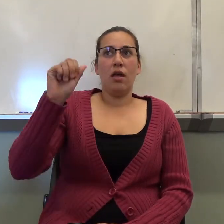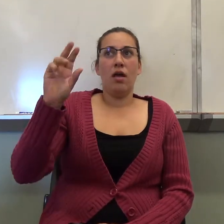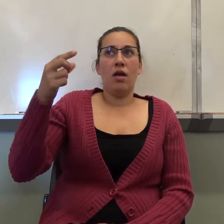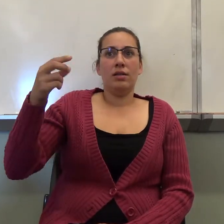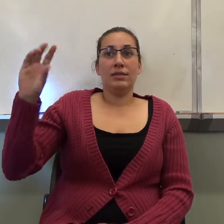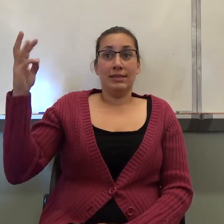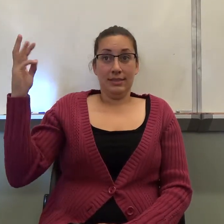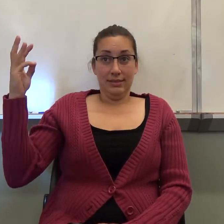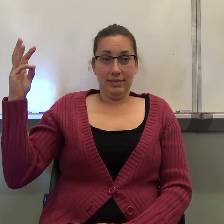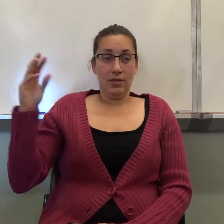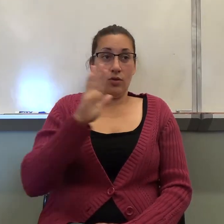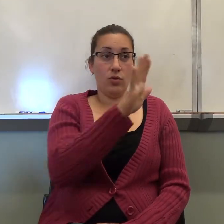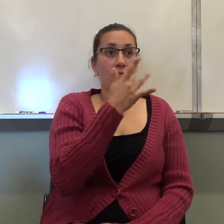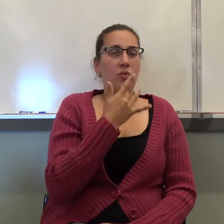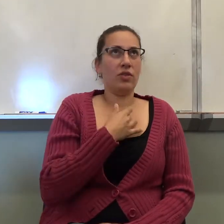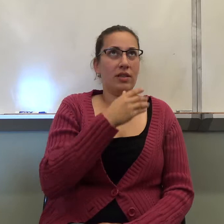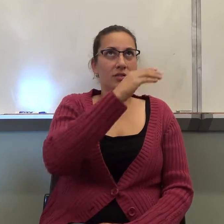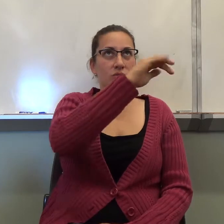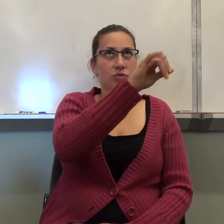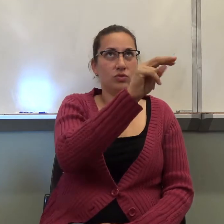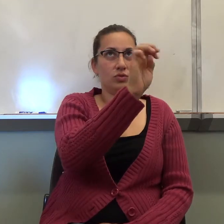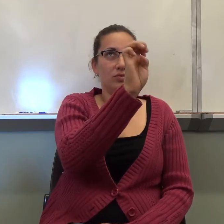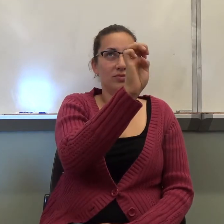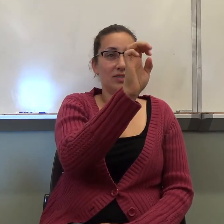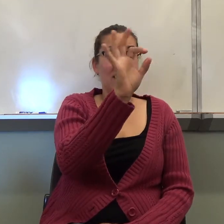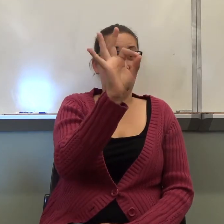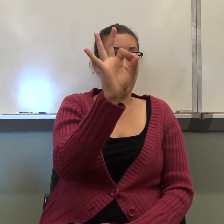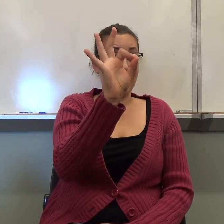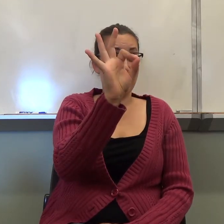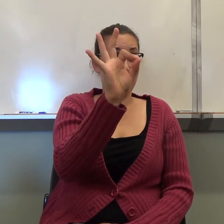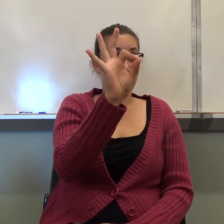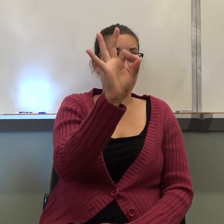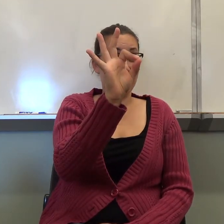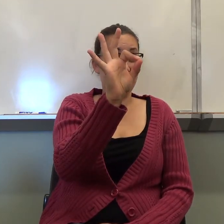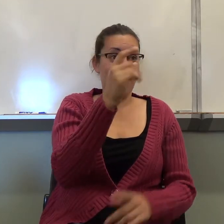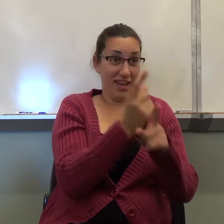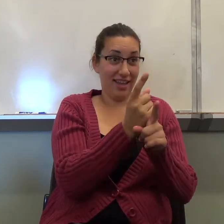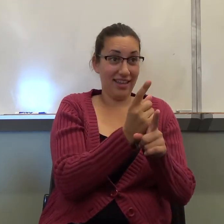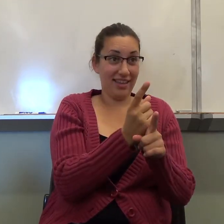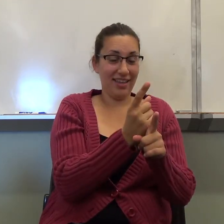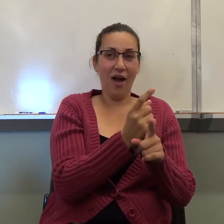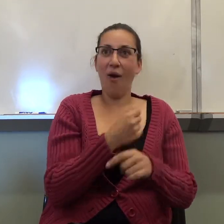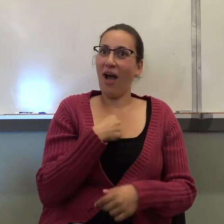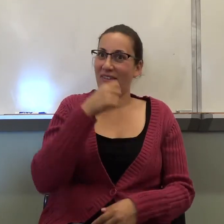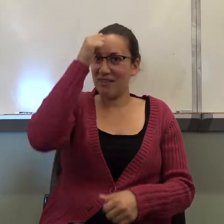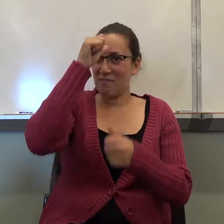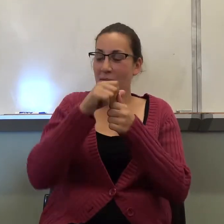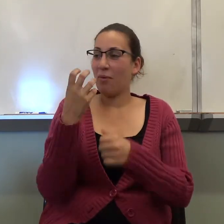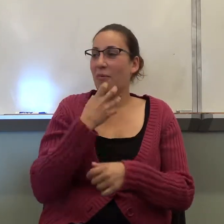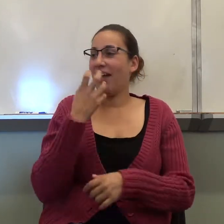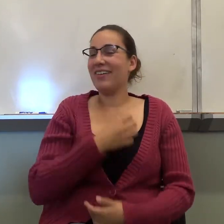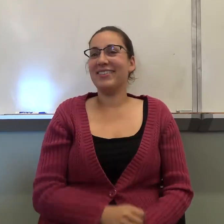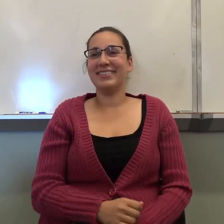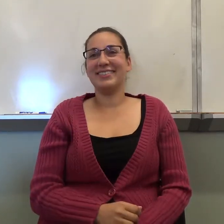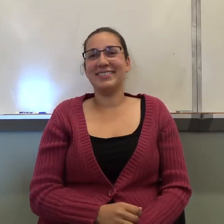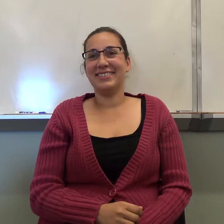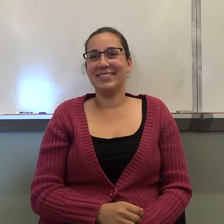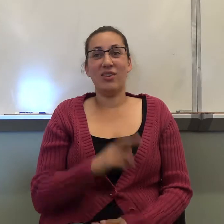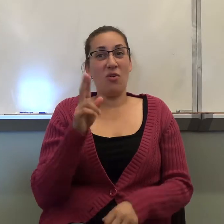opposite of this thing, right? Let's look at the thing again. Let's just look at the signs, irrespective of whether they're